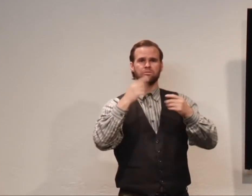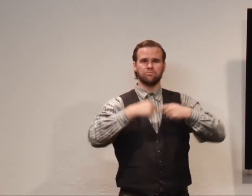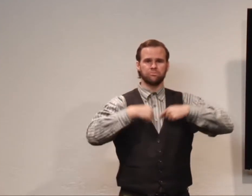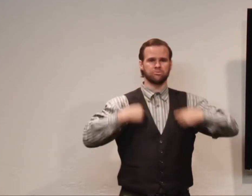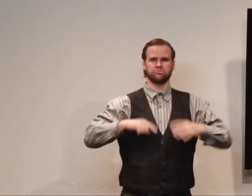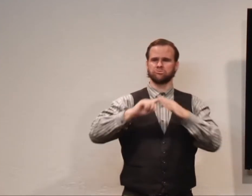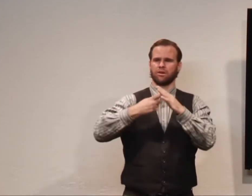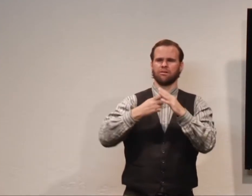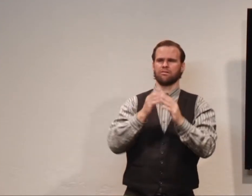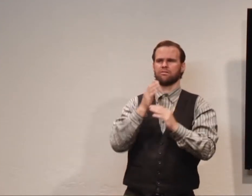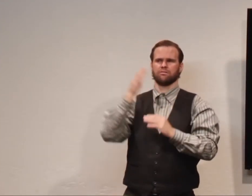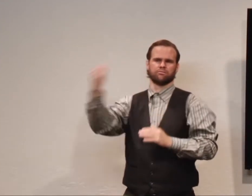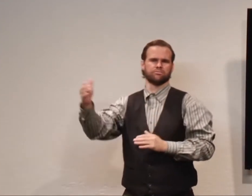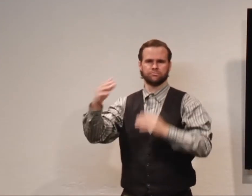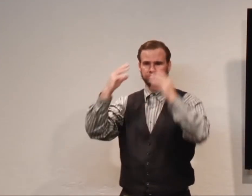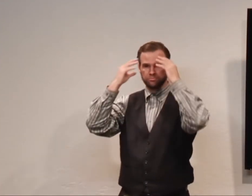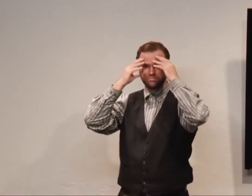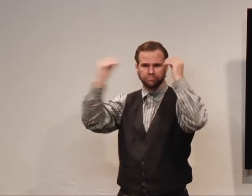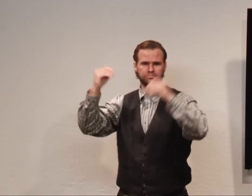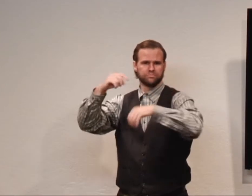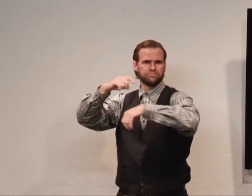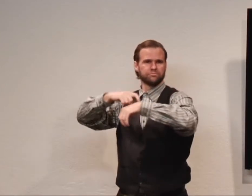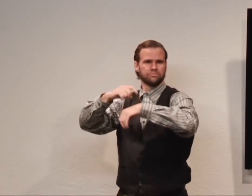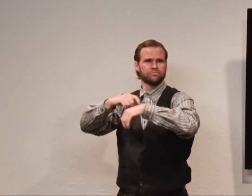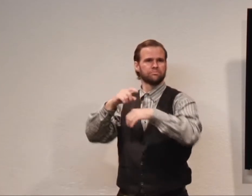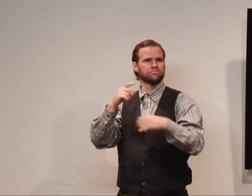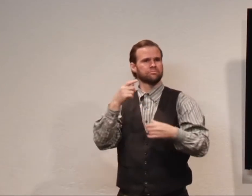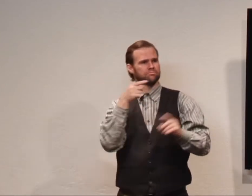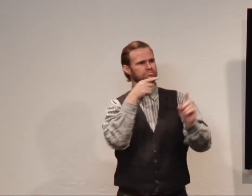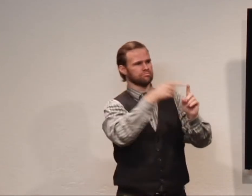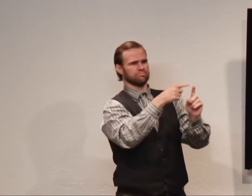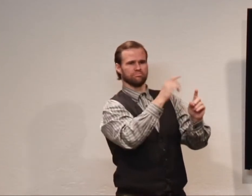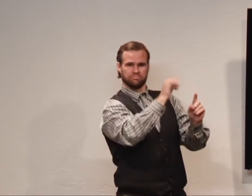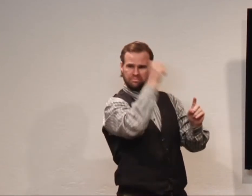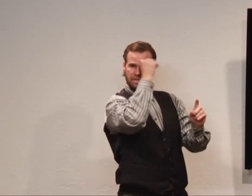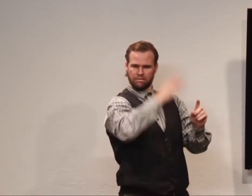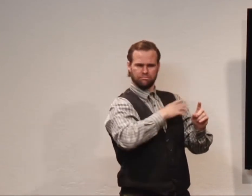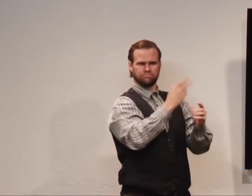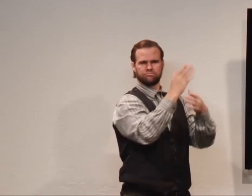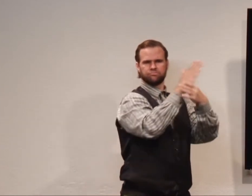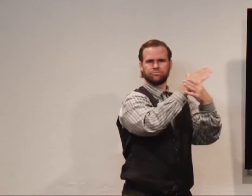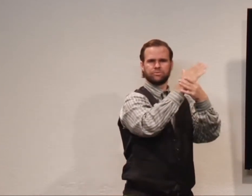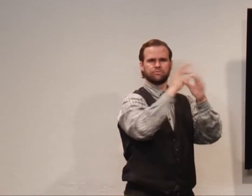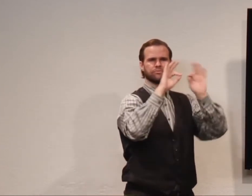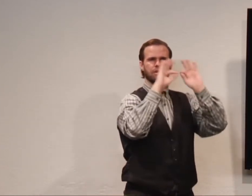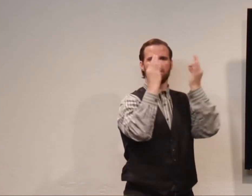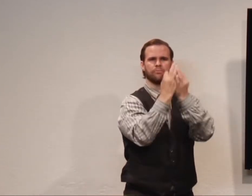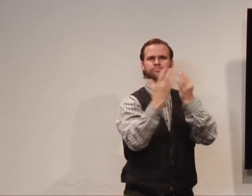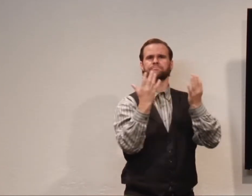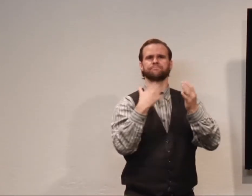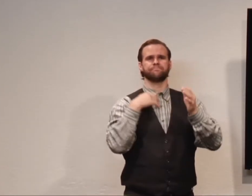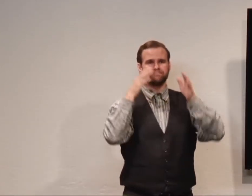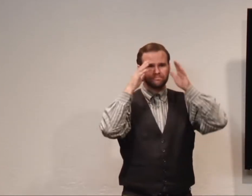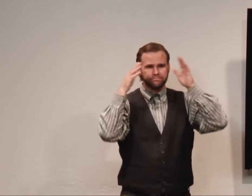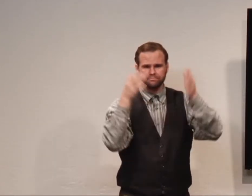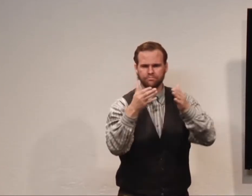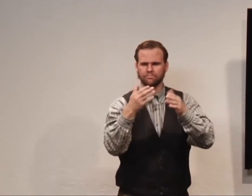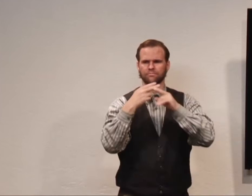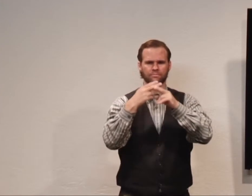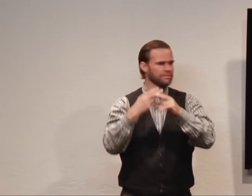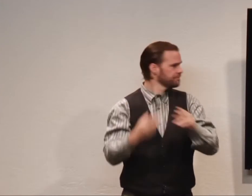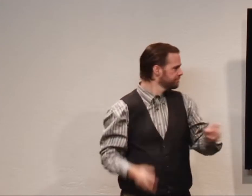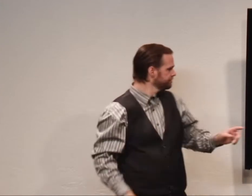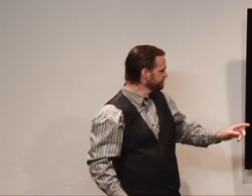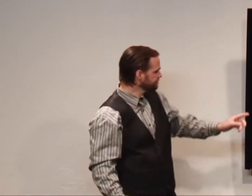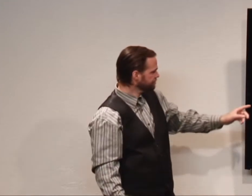on an altar to God. The priesthood started in the days of Moses, but we see how the family